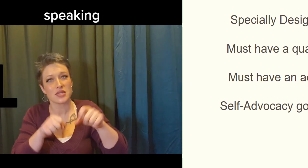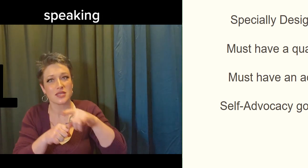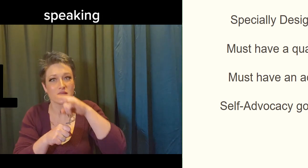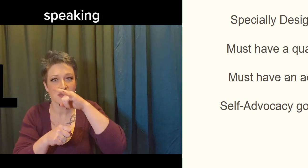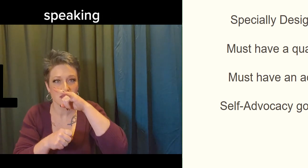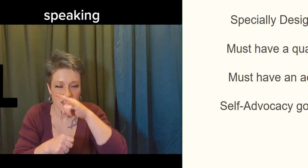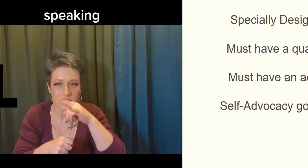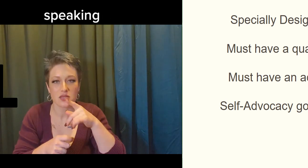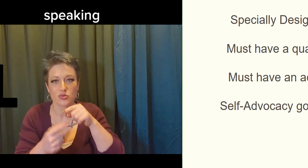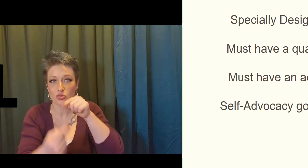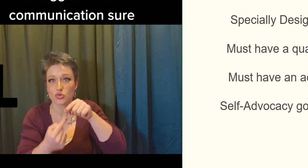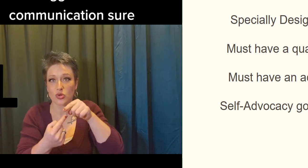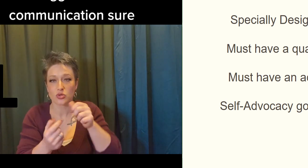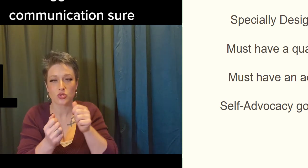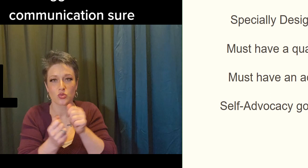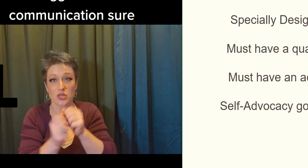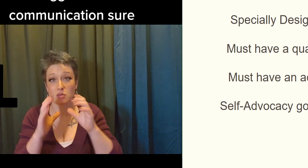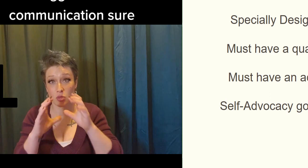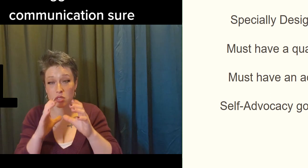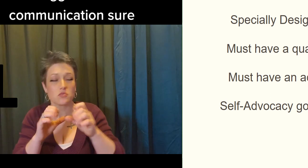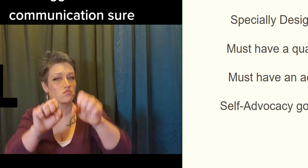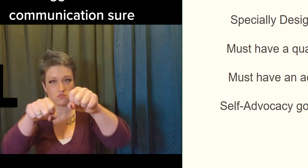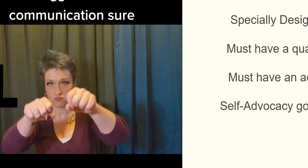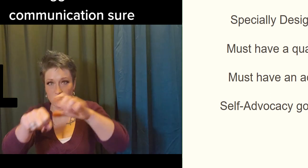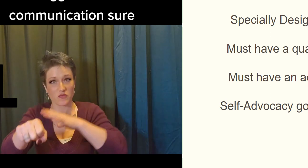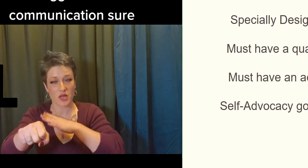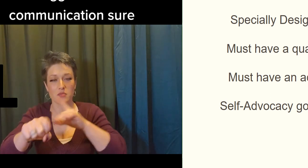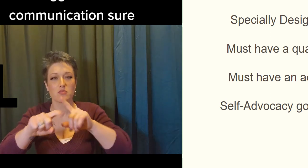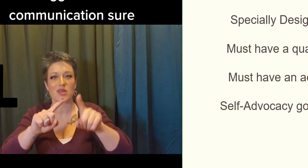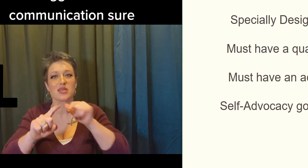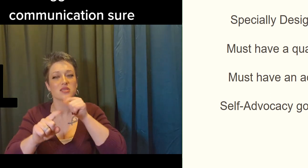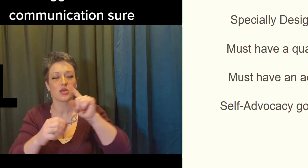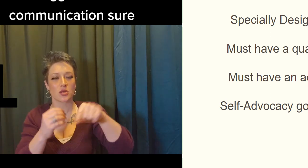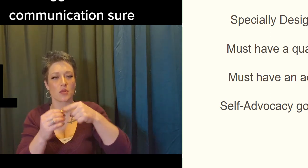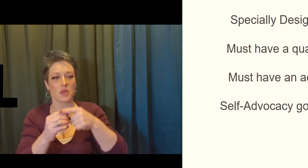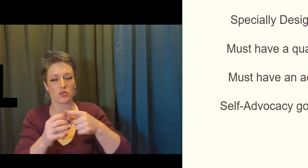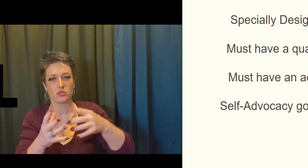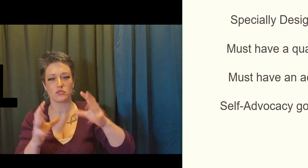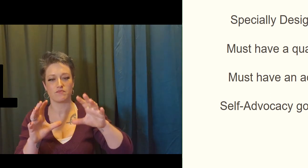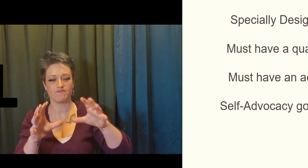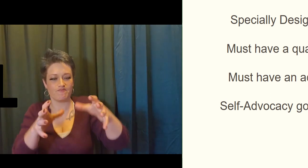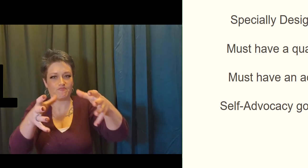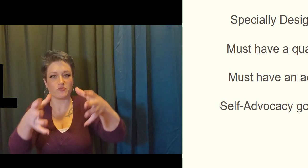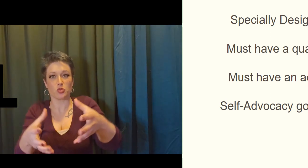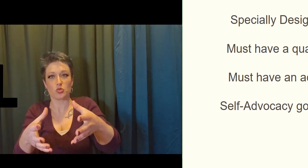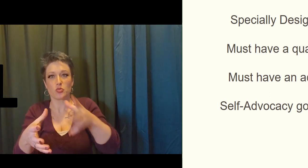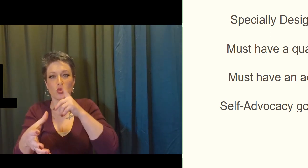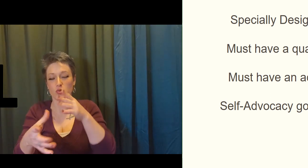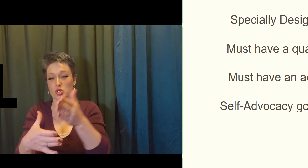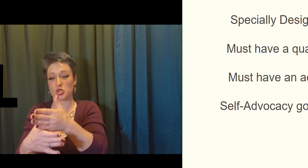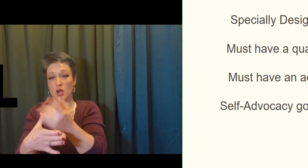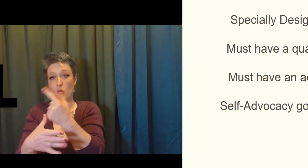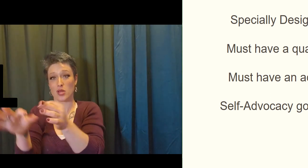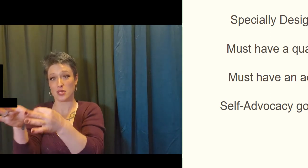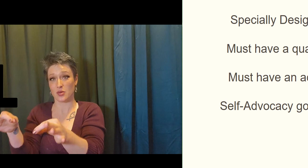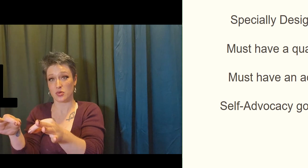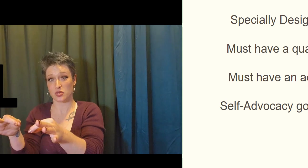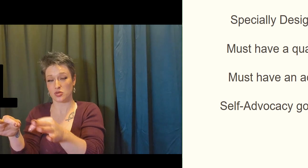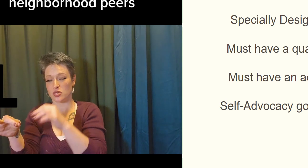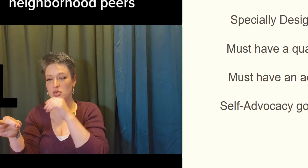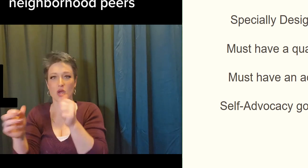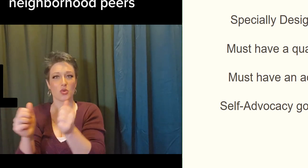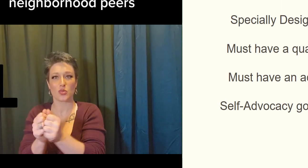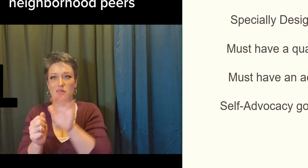had trouble speaking, or some students who struggled with communication, sure, but it wasn't about